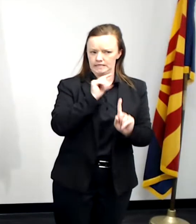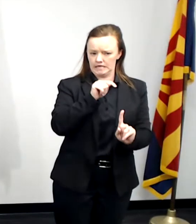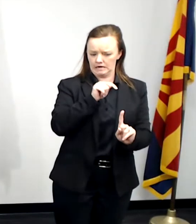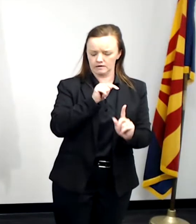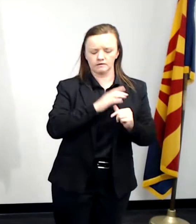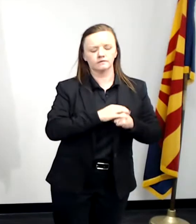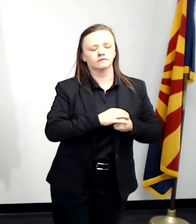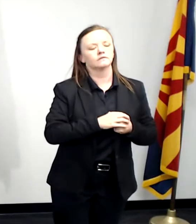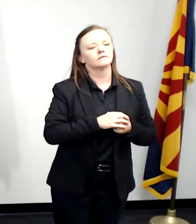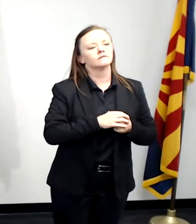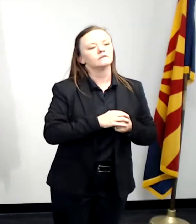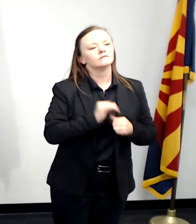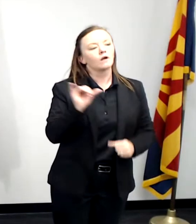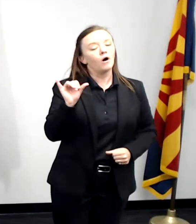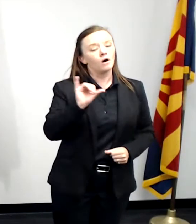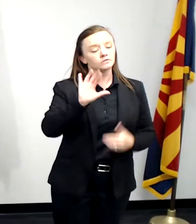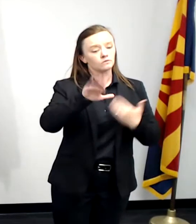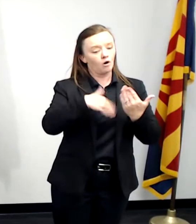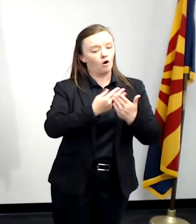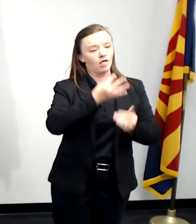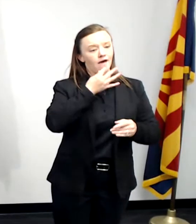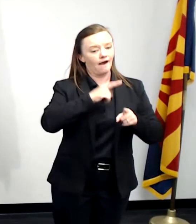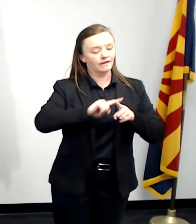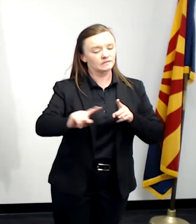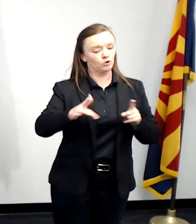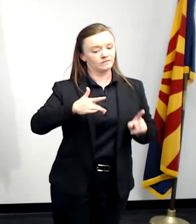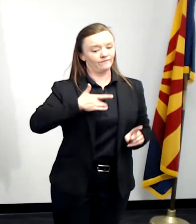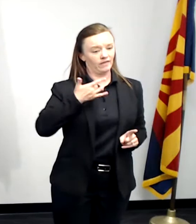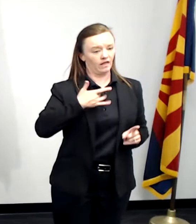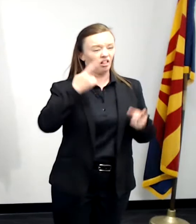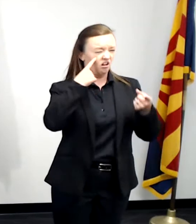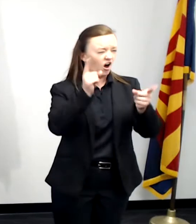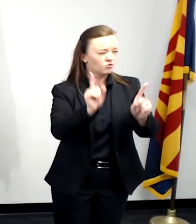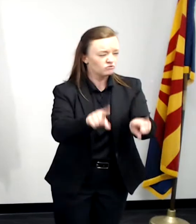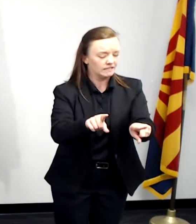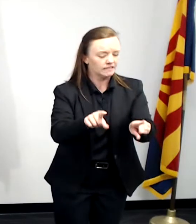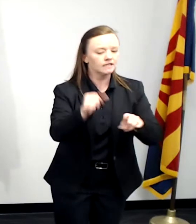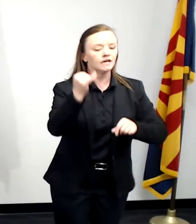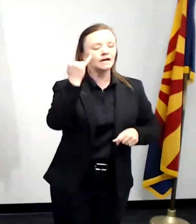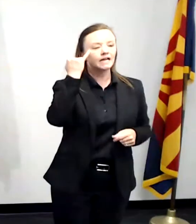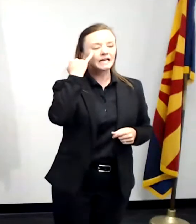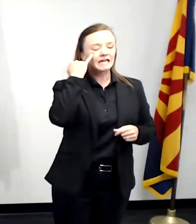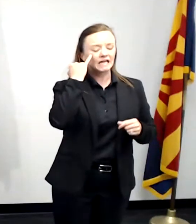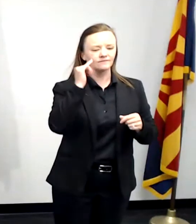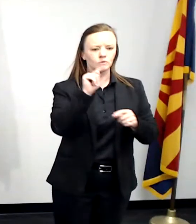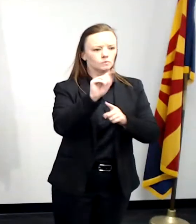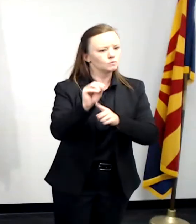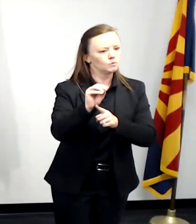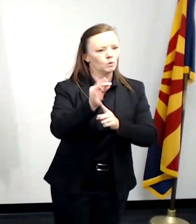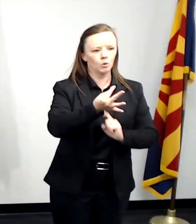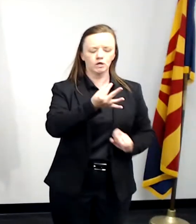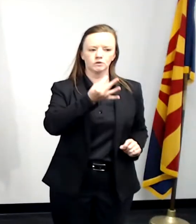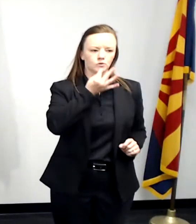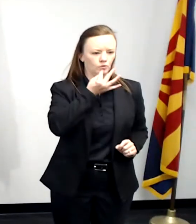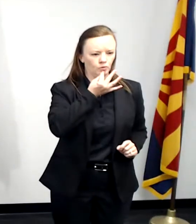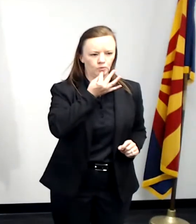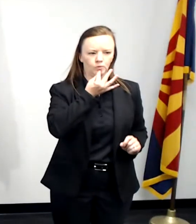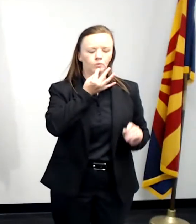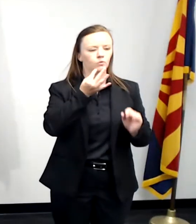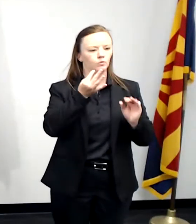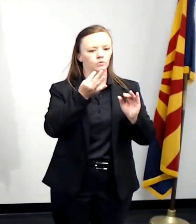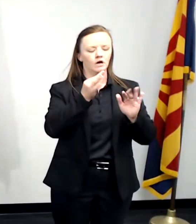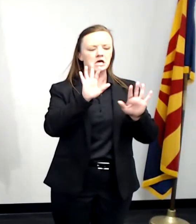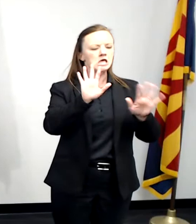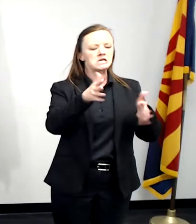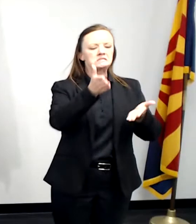is all of the experts believe that if you pull back on social distancing either too soon or too abruptly, so